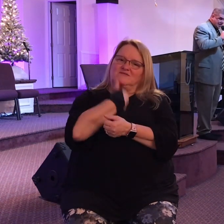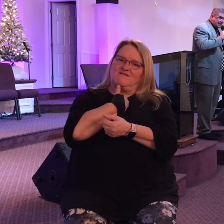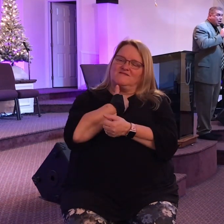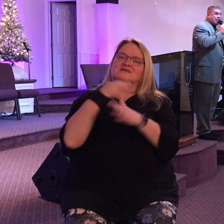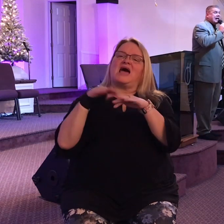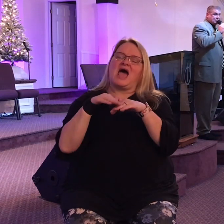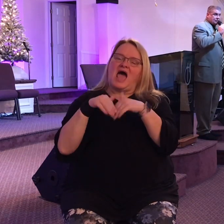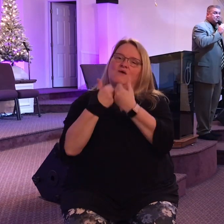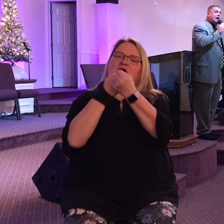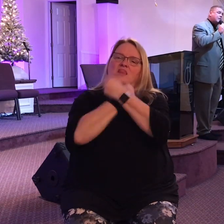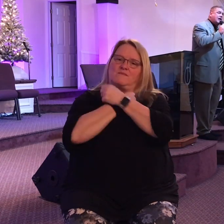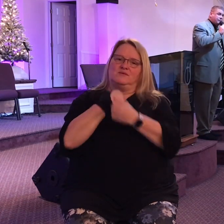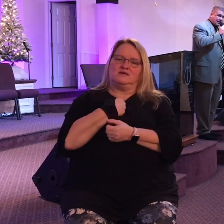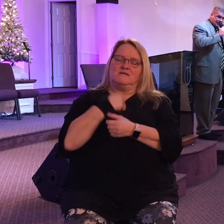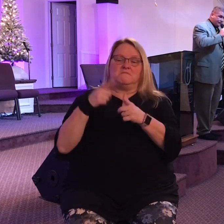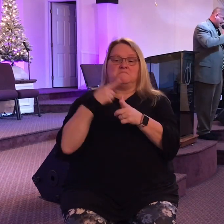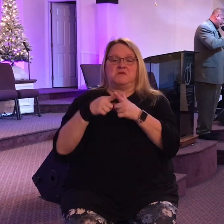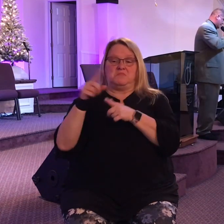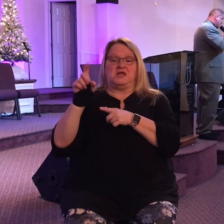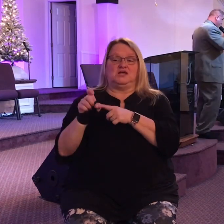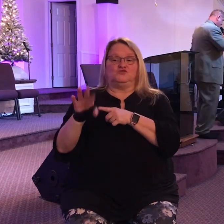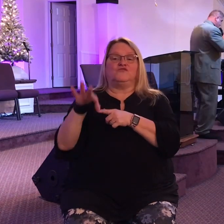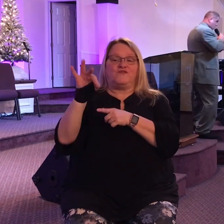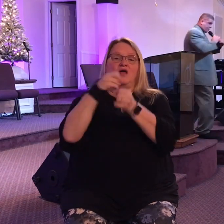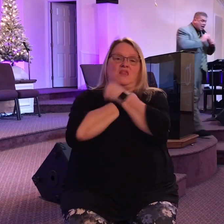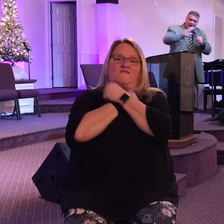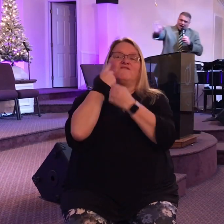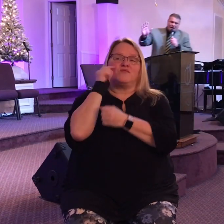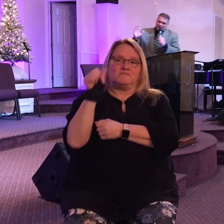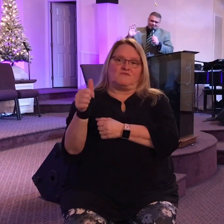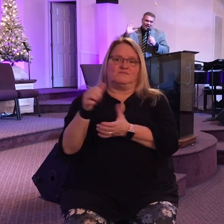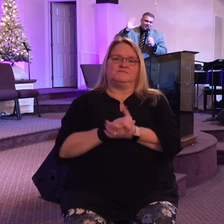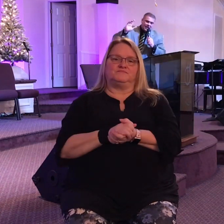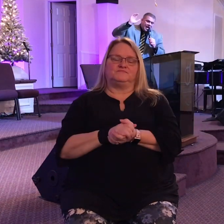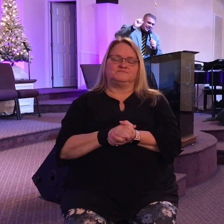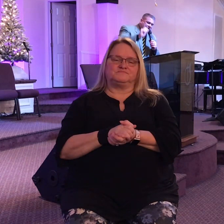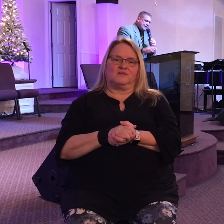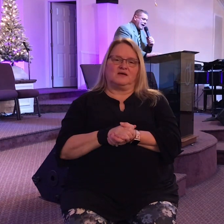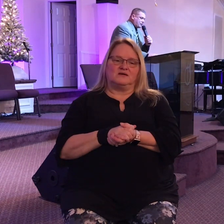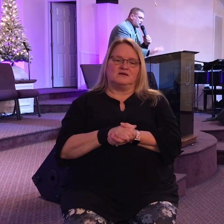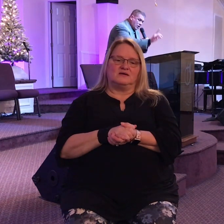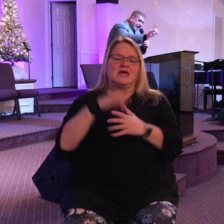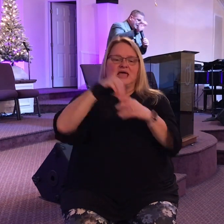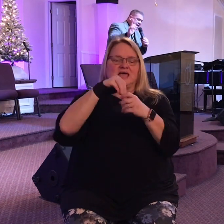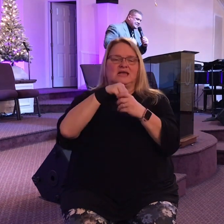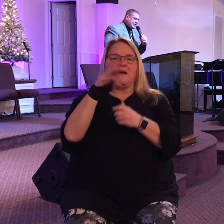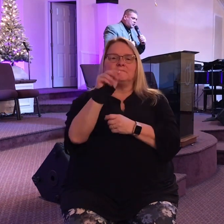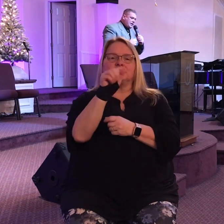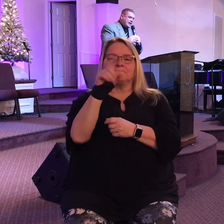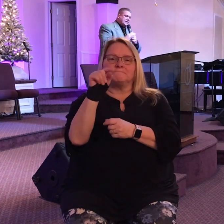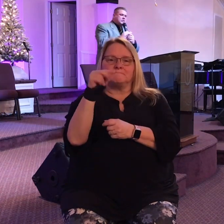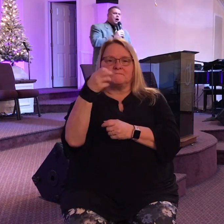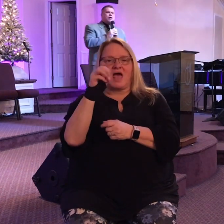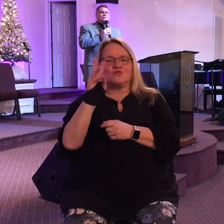love me, they got some self-love they need to find in this company. He says in Matthew 28, 19